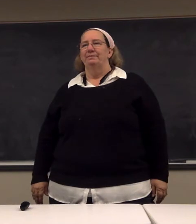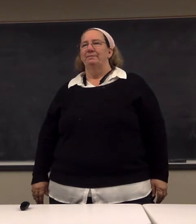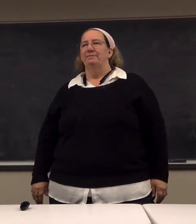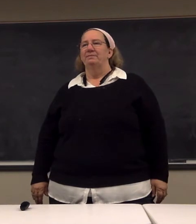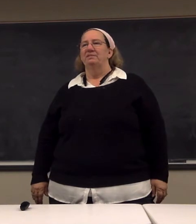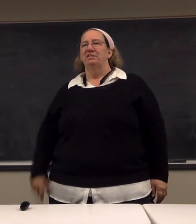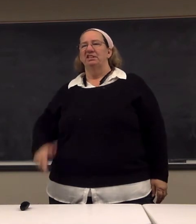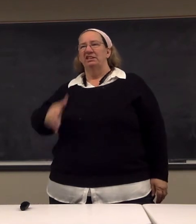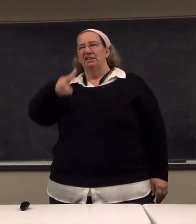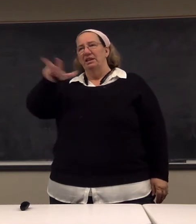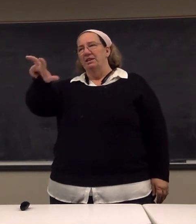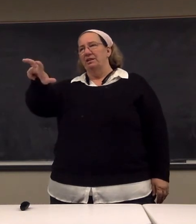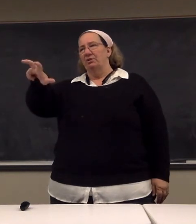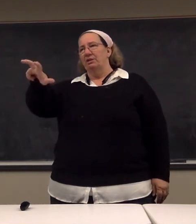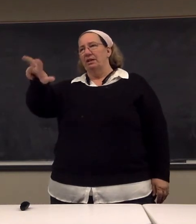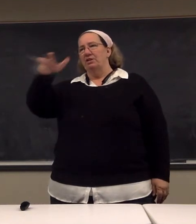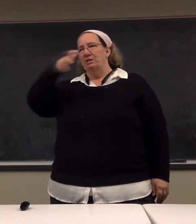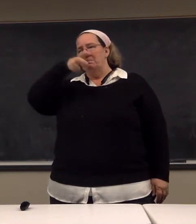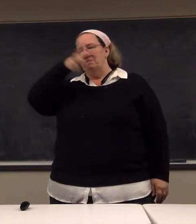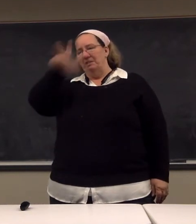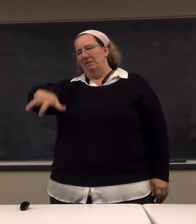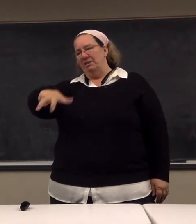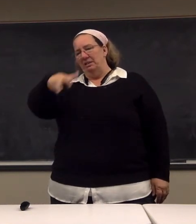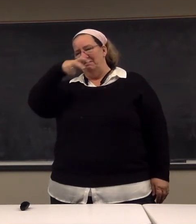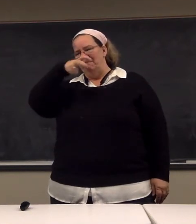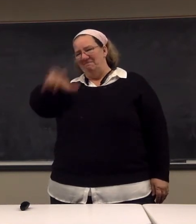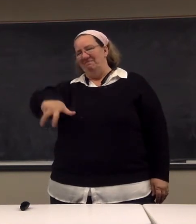Lousy. Is that cooked hand shape? Lousy.